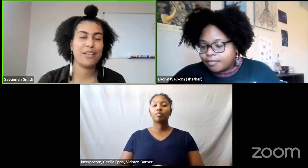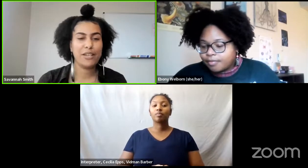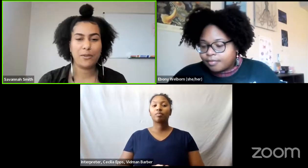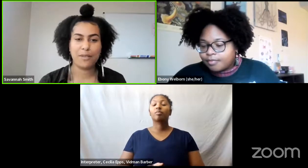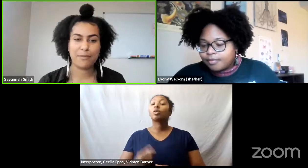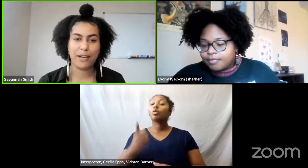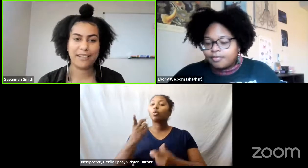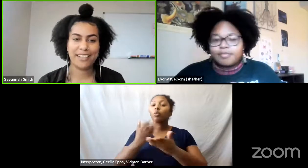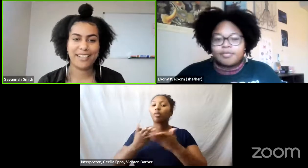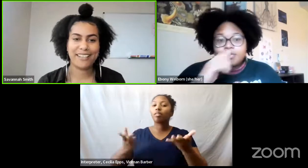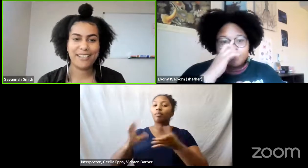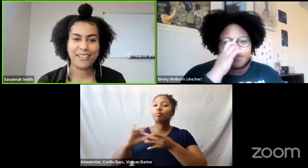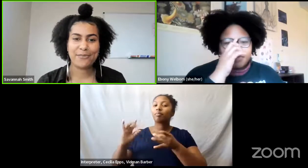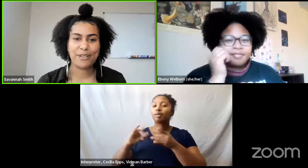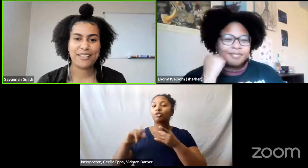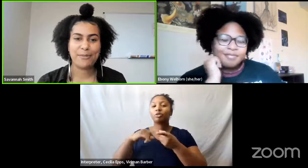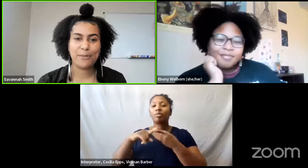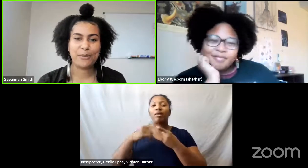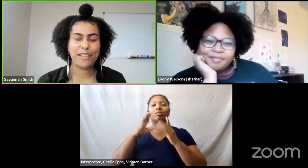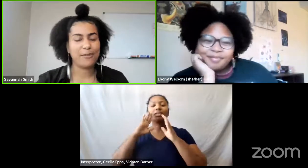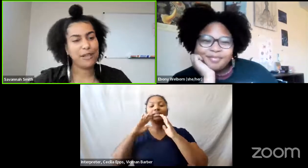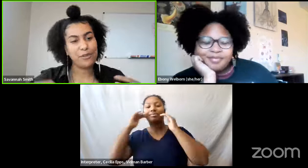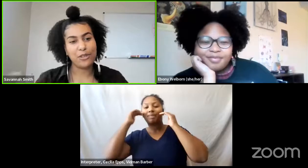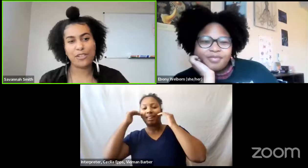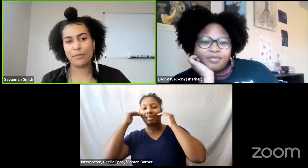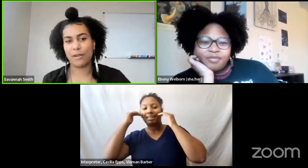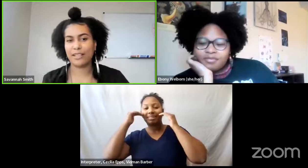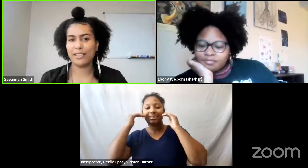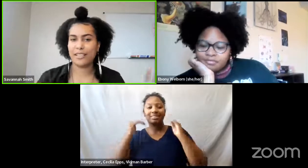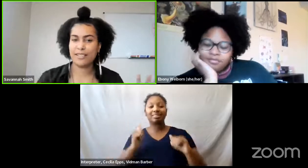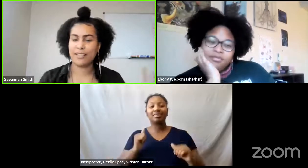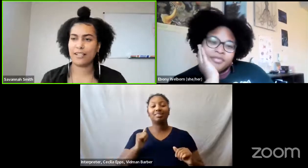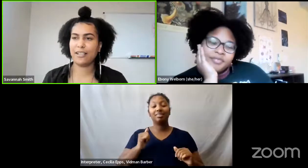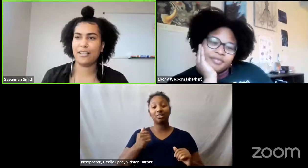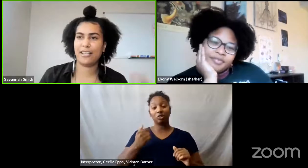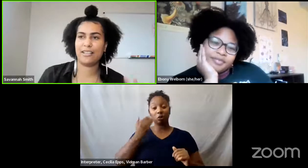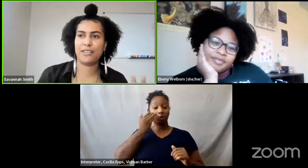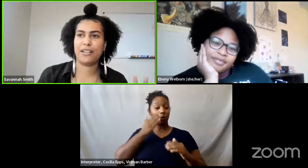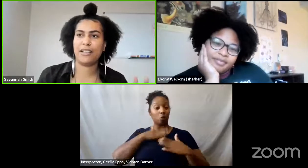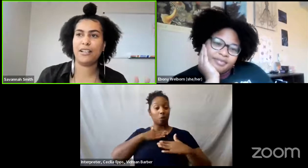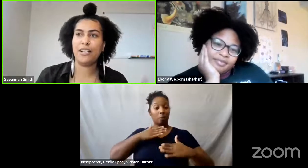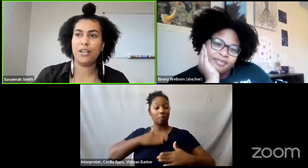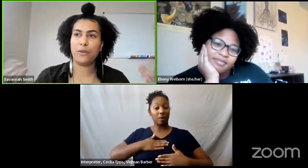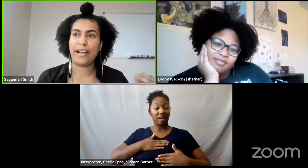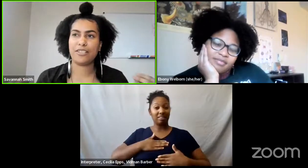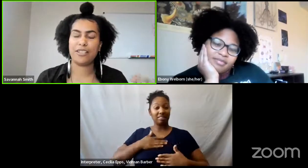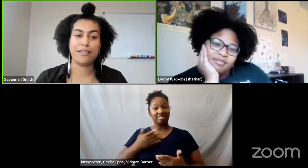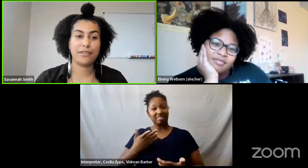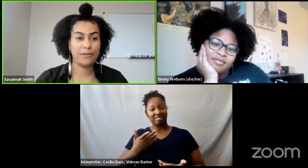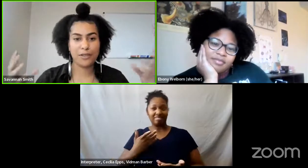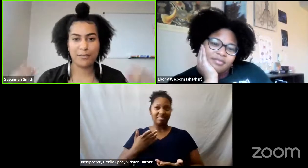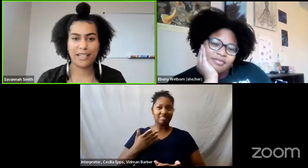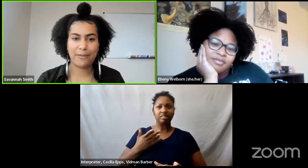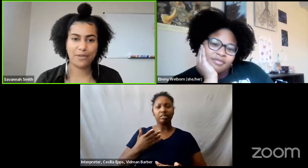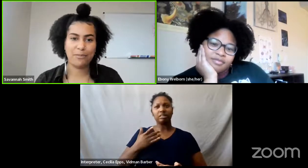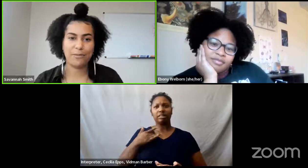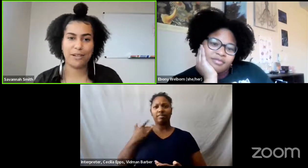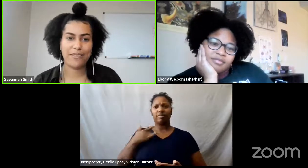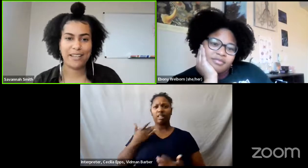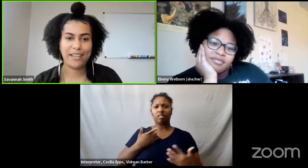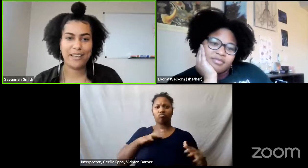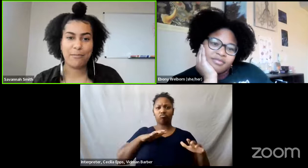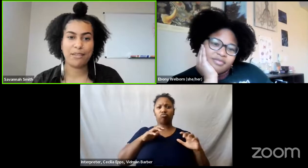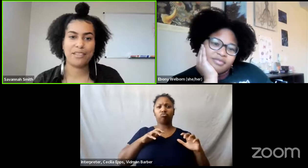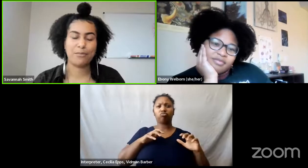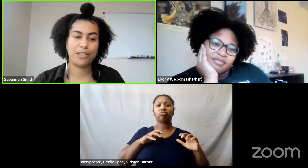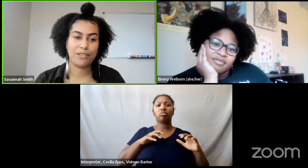was with smiling, for example, if you notice your body getting stuck in certain reactions, first being able to be aware